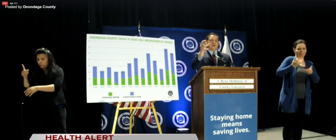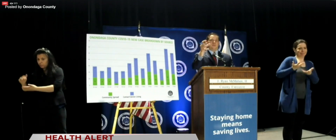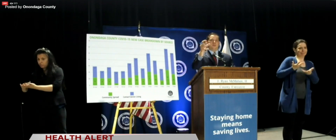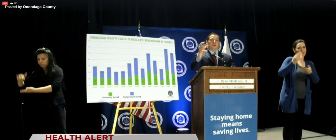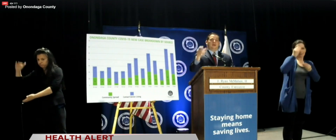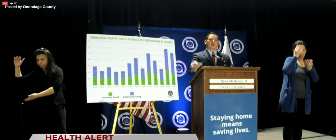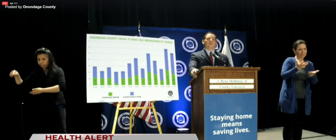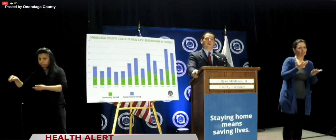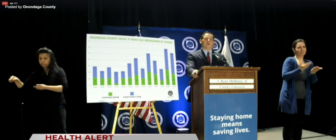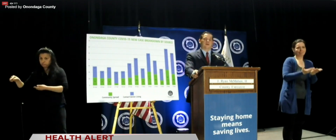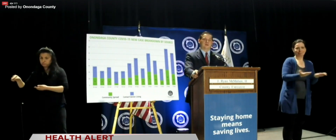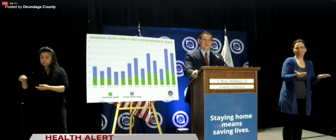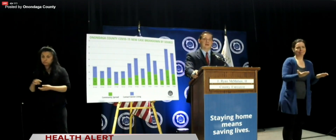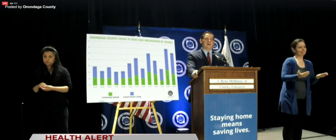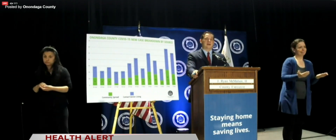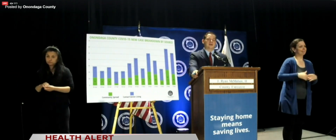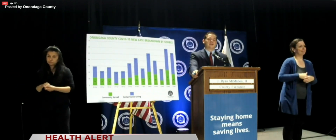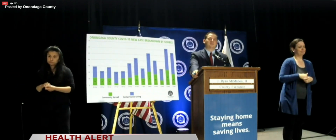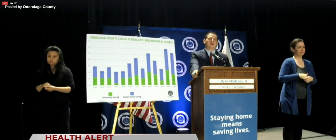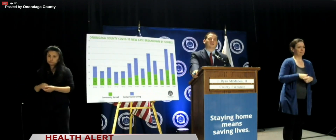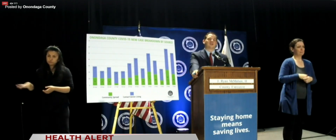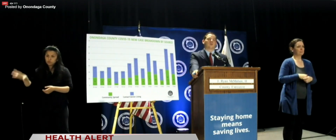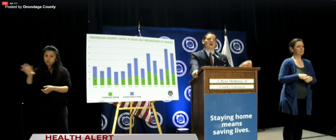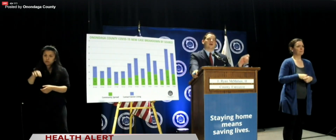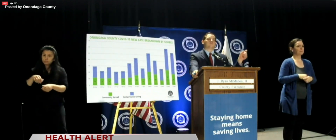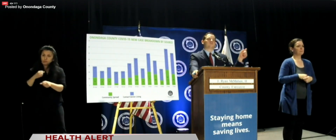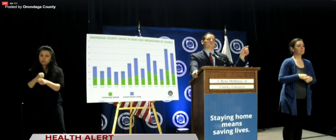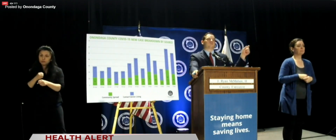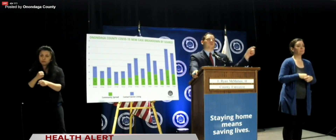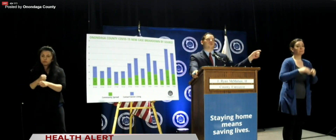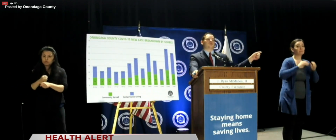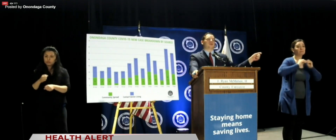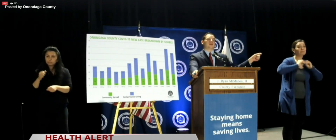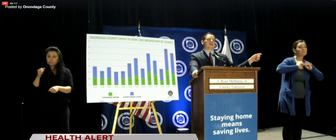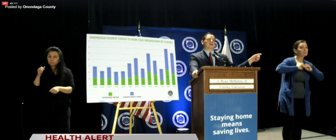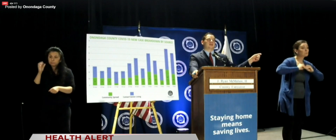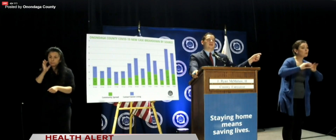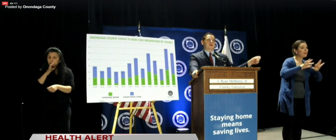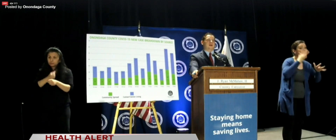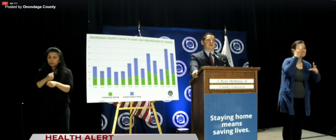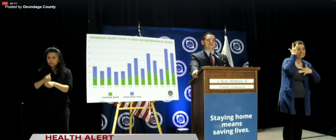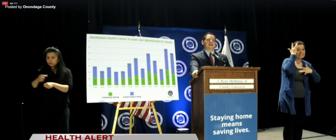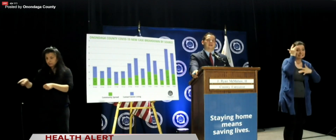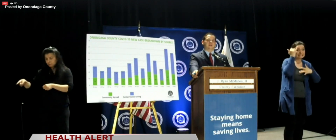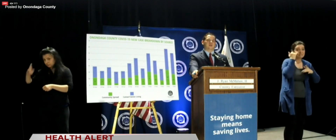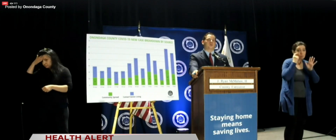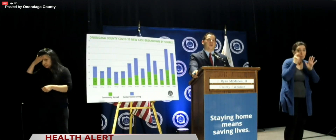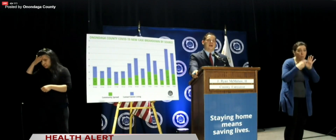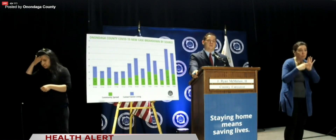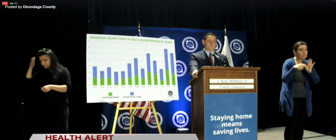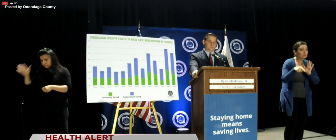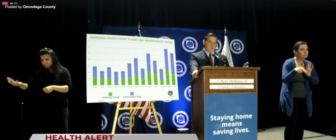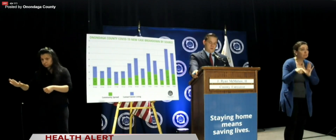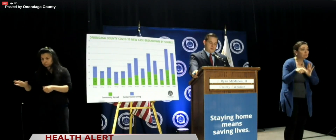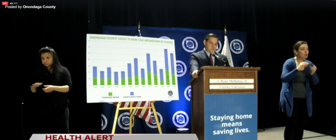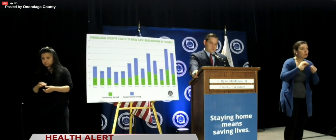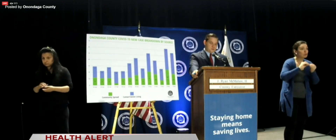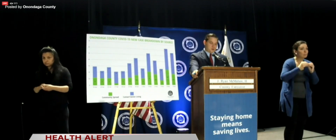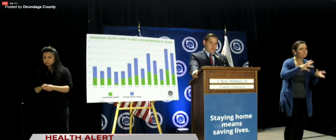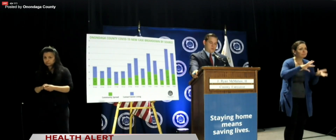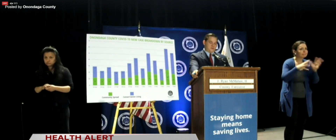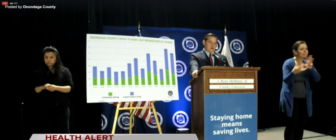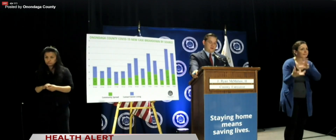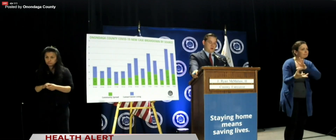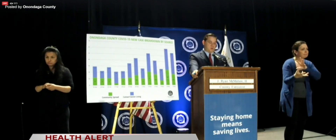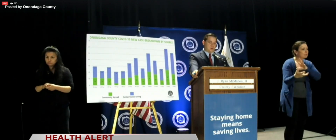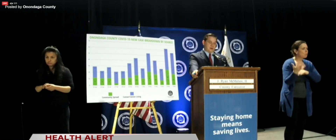a outbreak like that, especially when you can contain the threat. So,